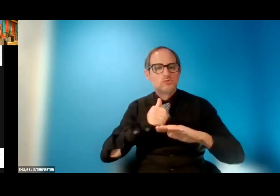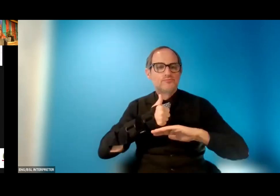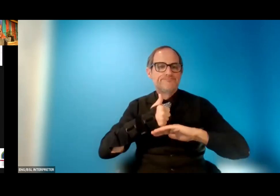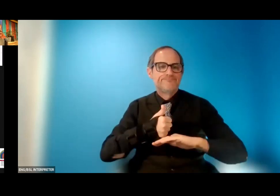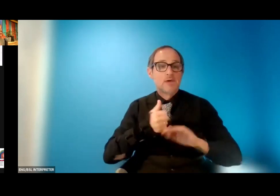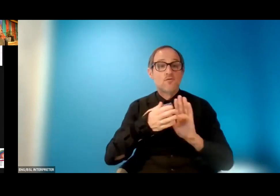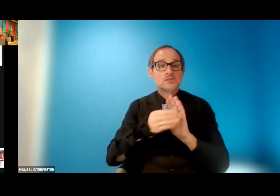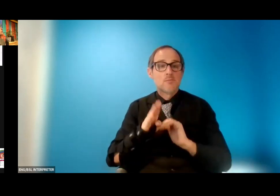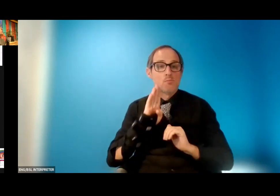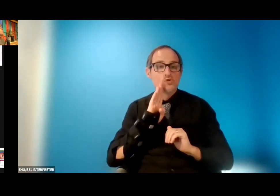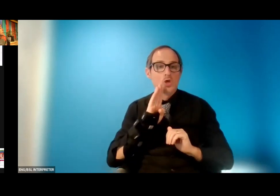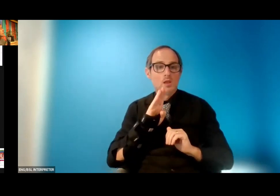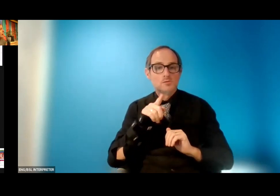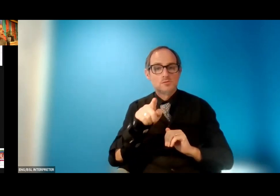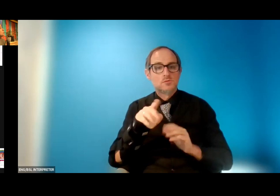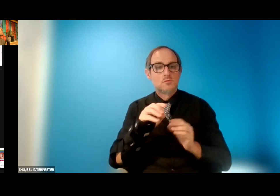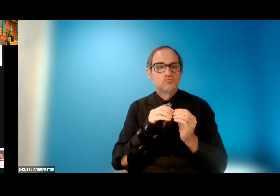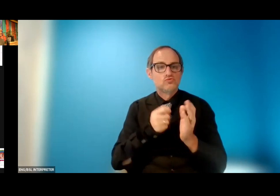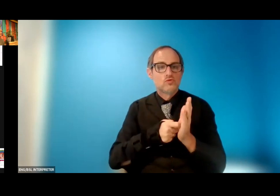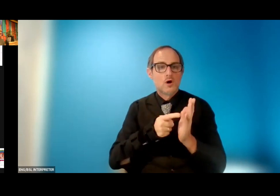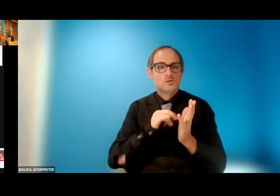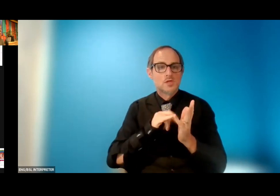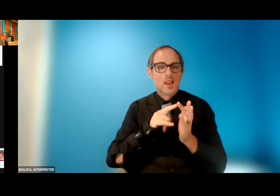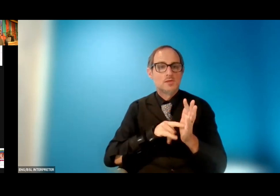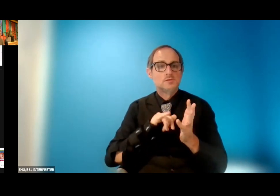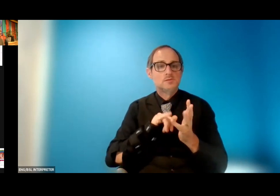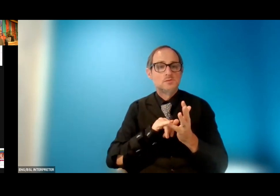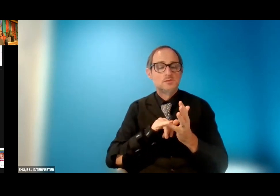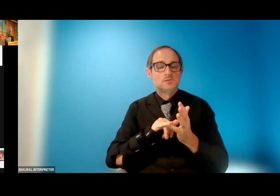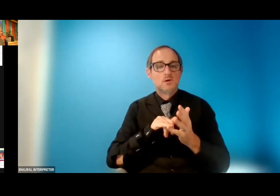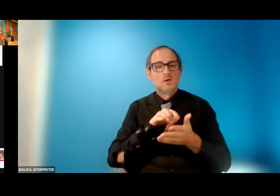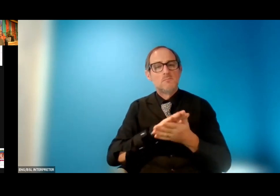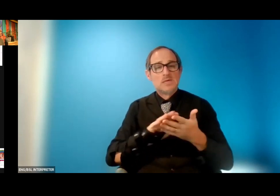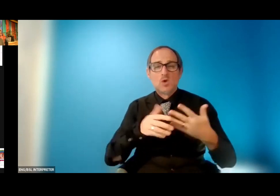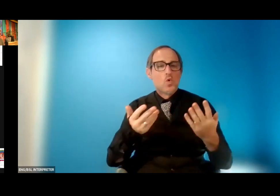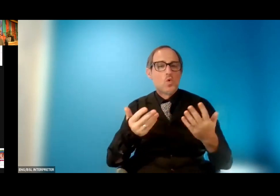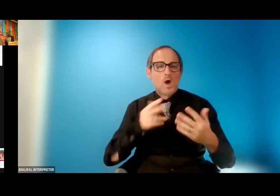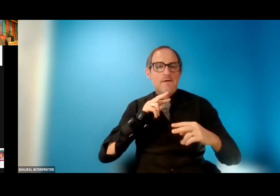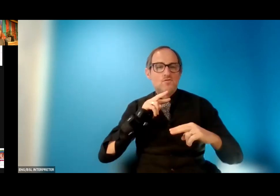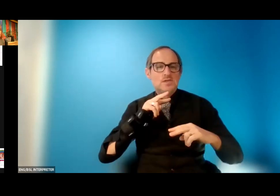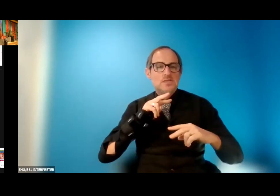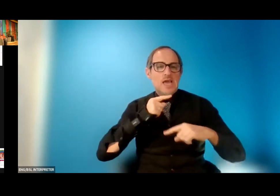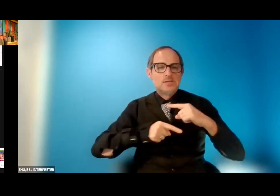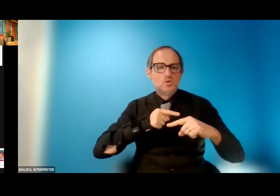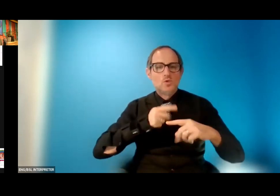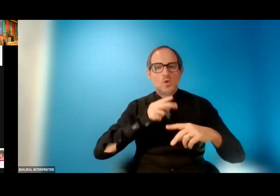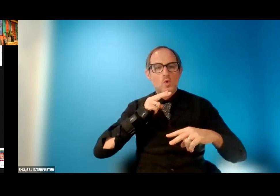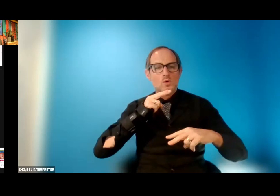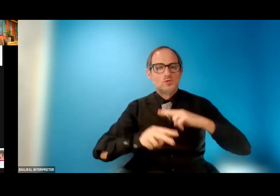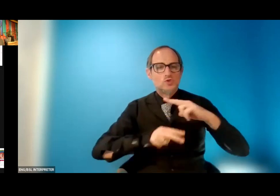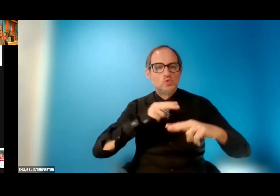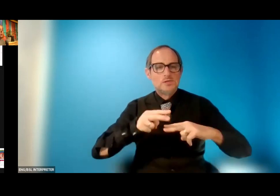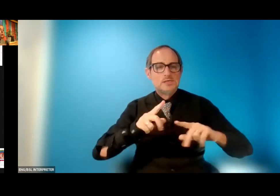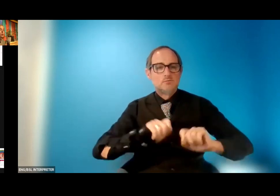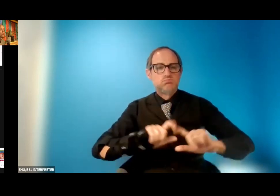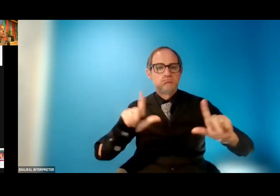or seeing year by year as an annual state of a place or biannual, showing us the trajectory of where we're going